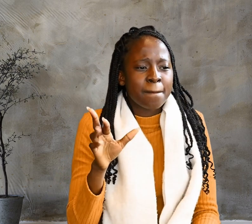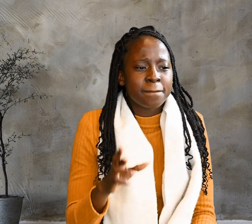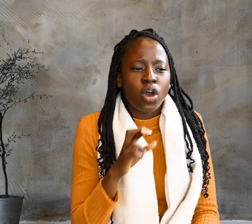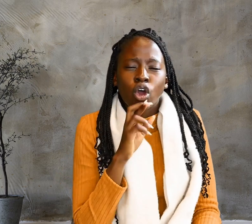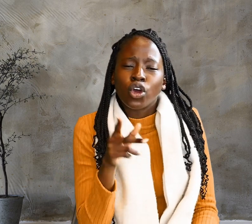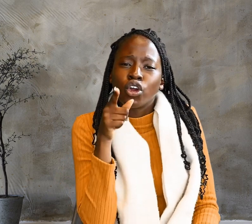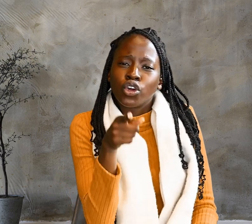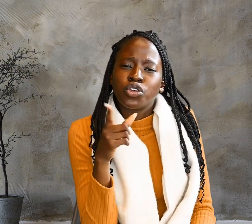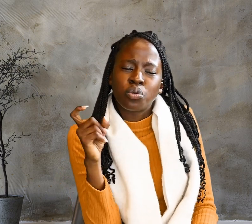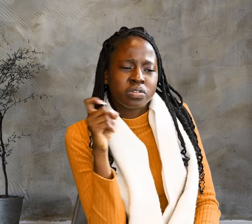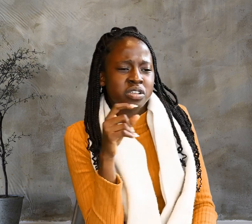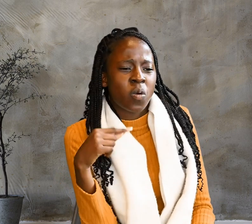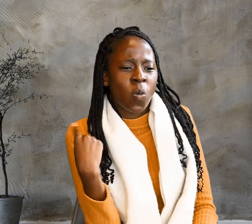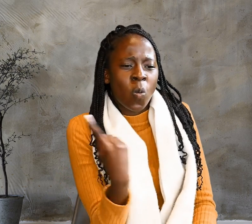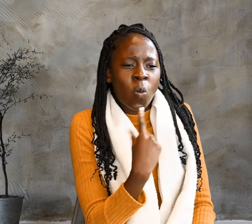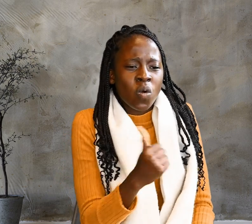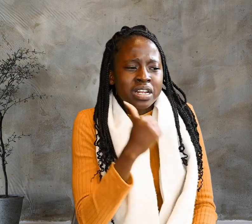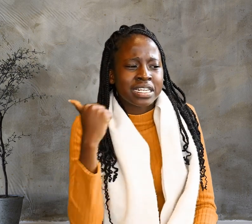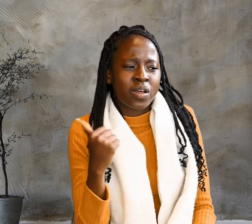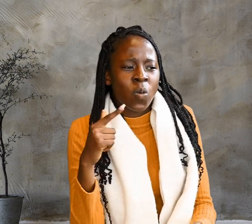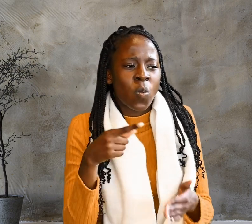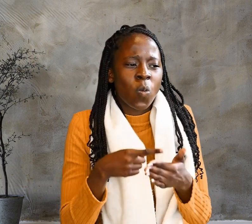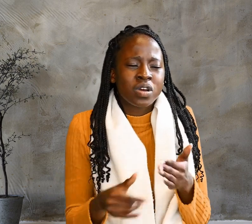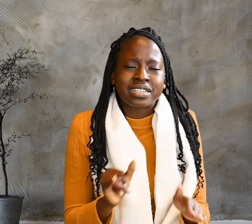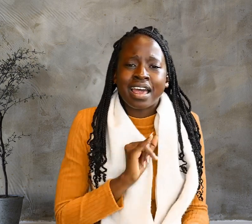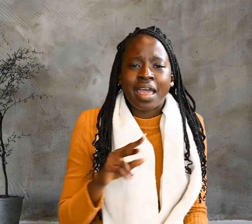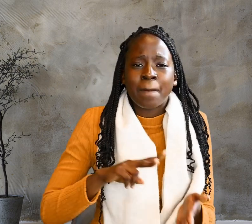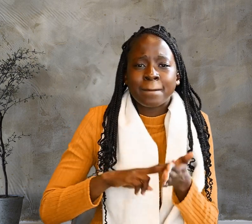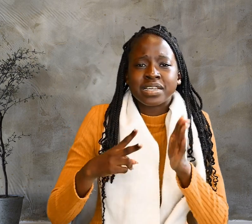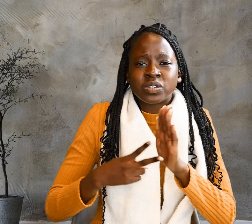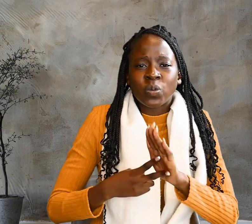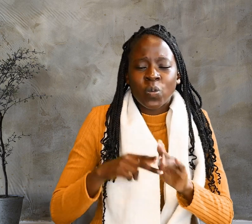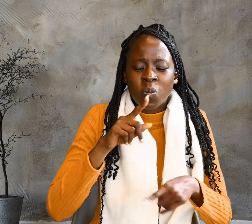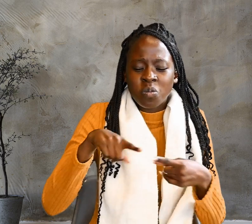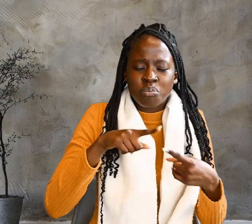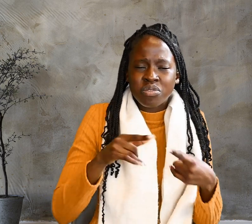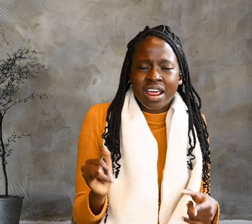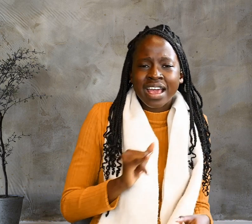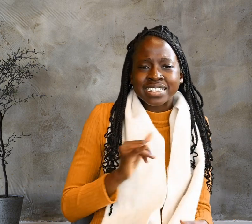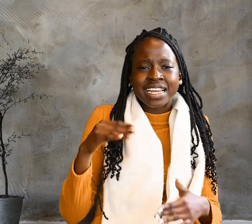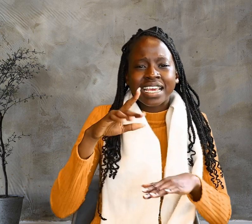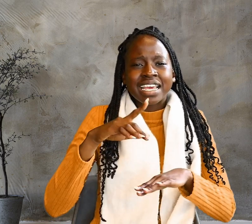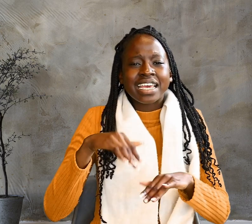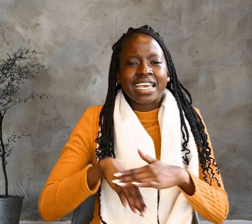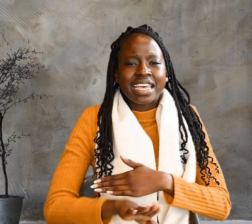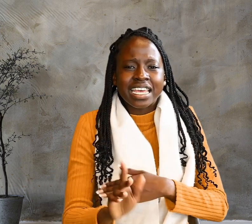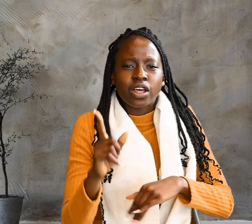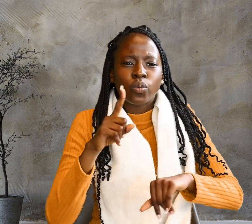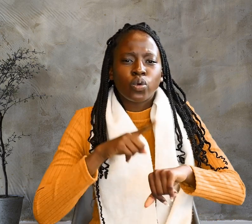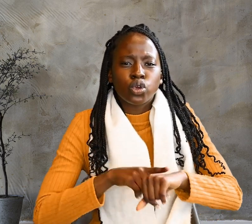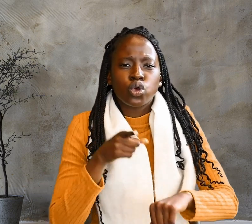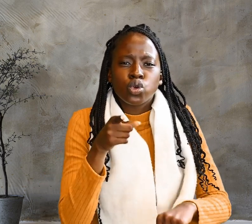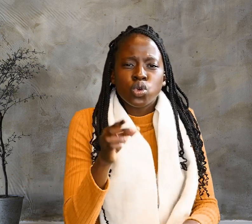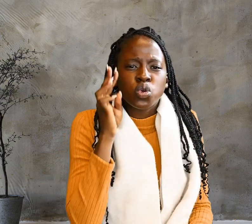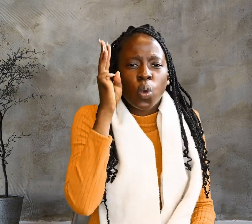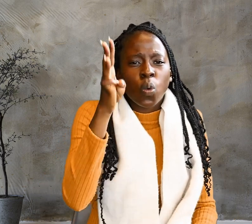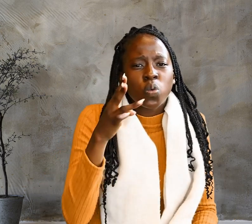you asking one another what I meant when I said, in a little while you will see me no